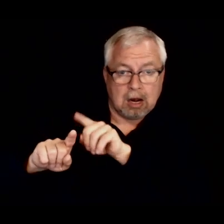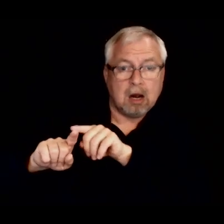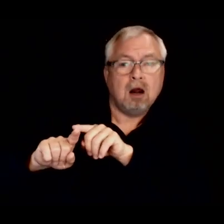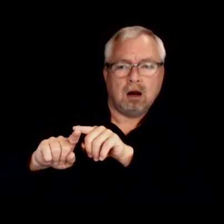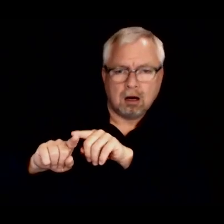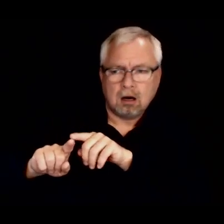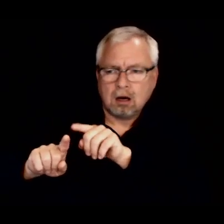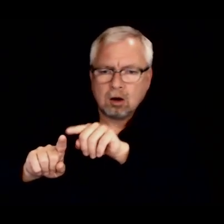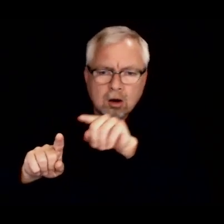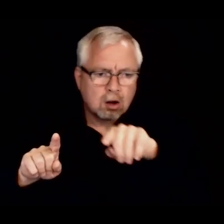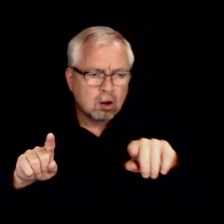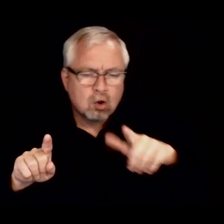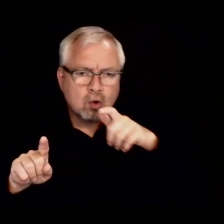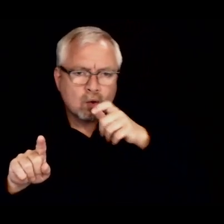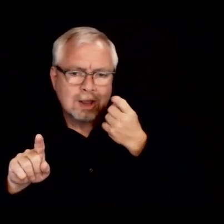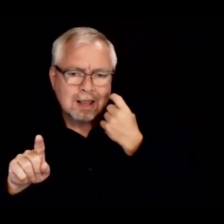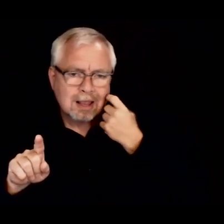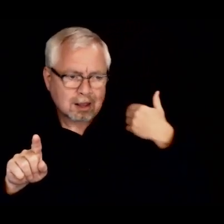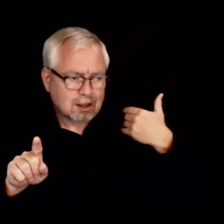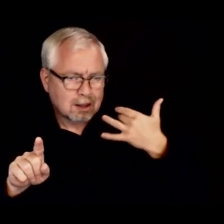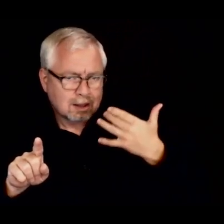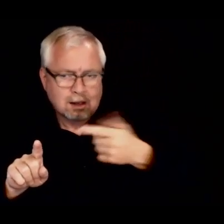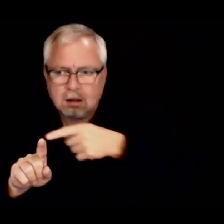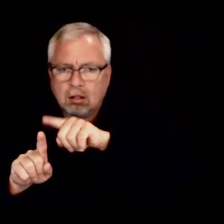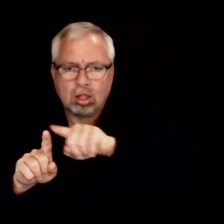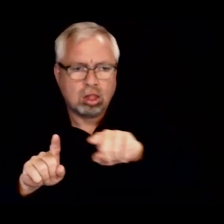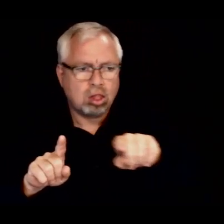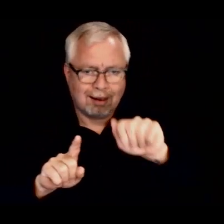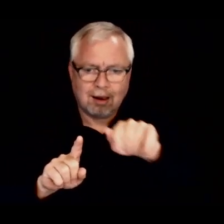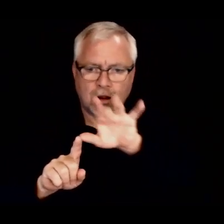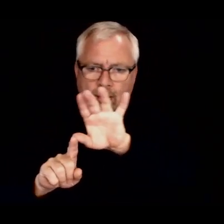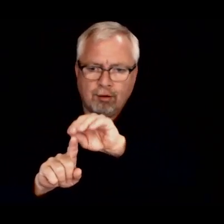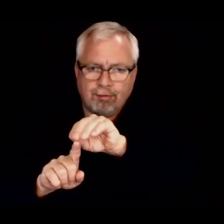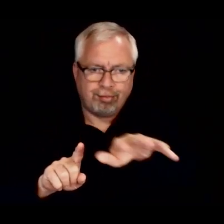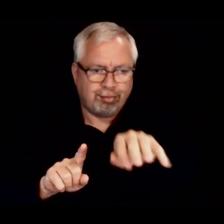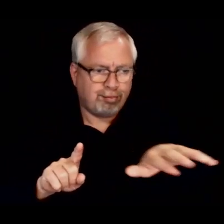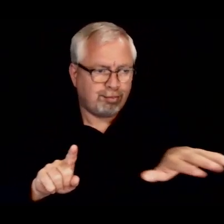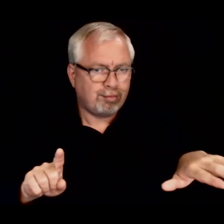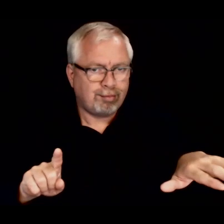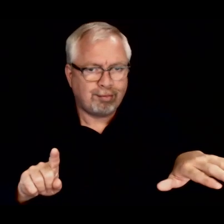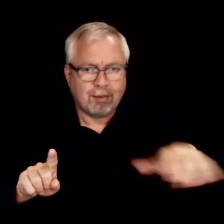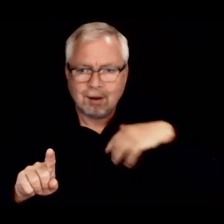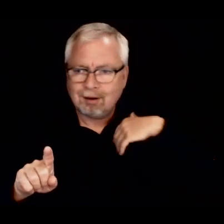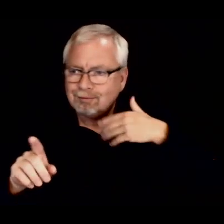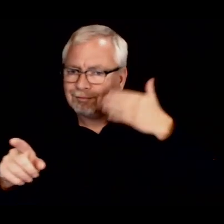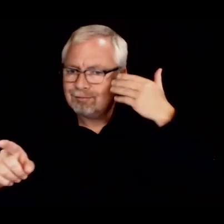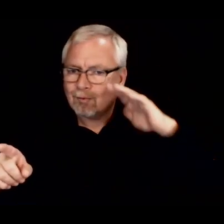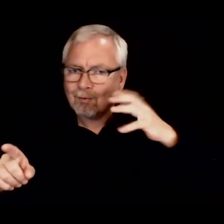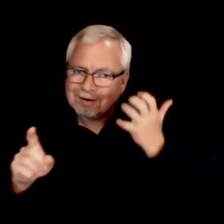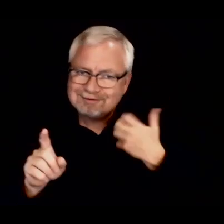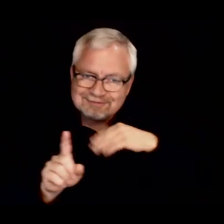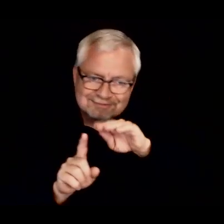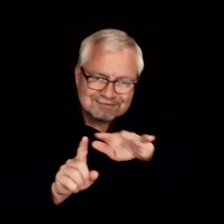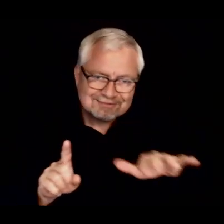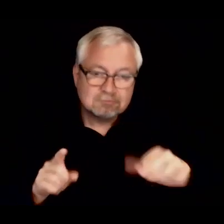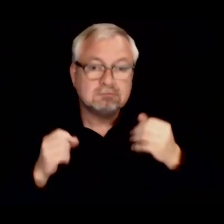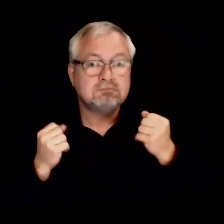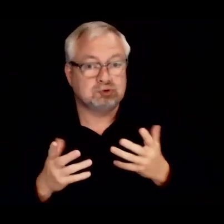been exposed and thus able to further expose others without their knowledge. There's a lot of public education to be done